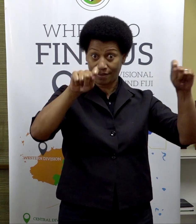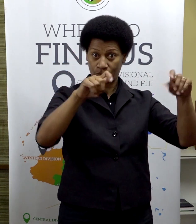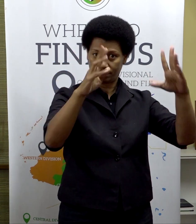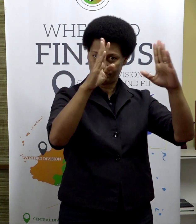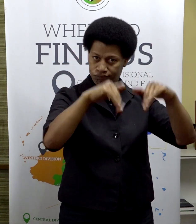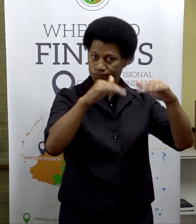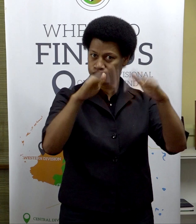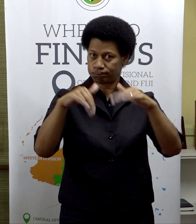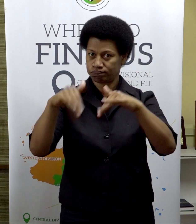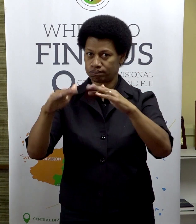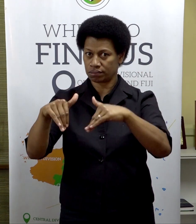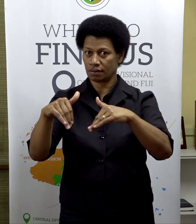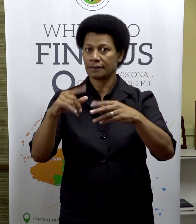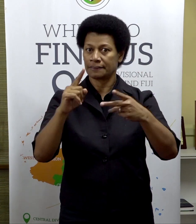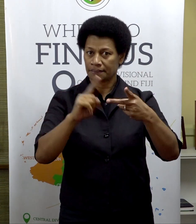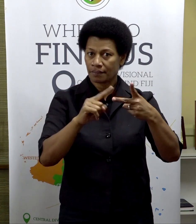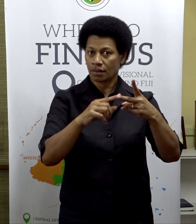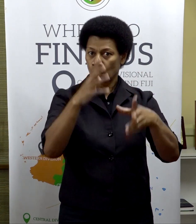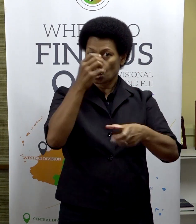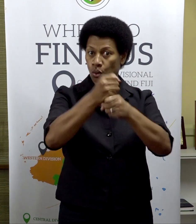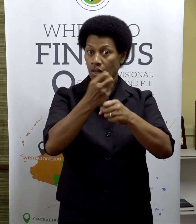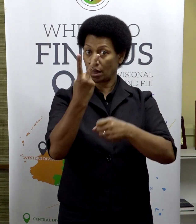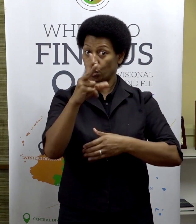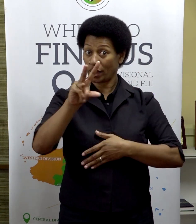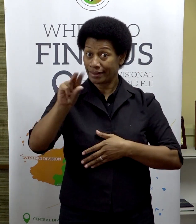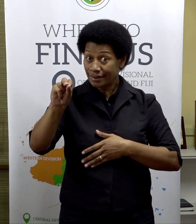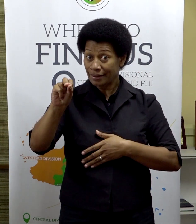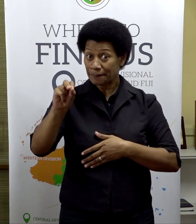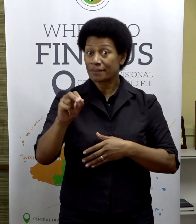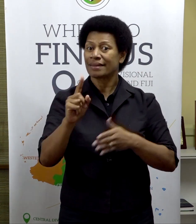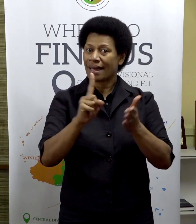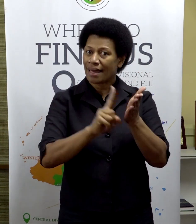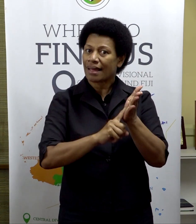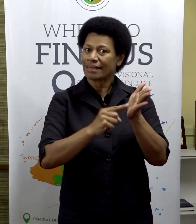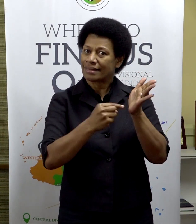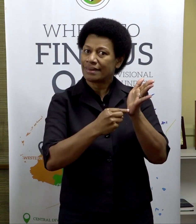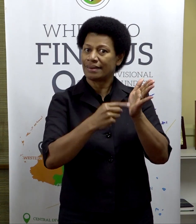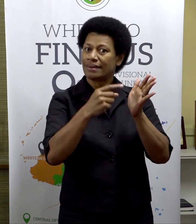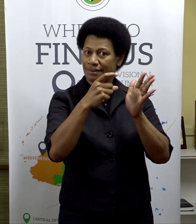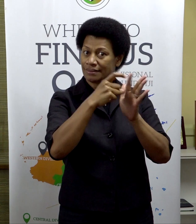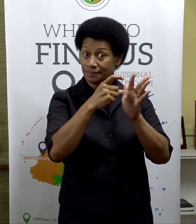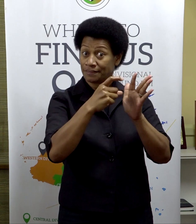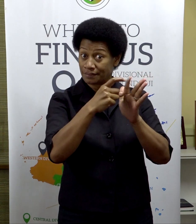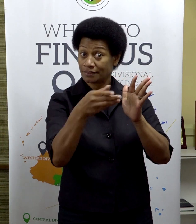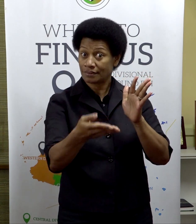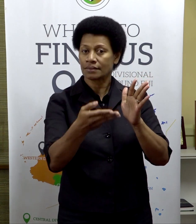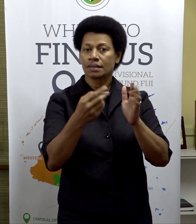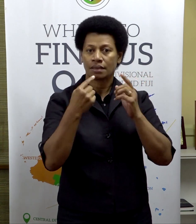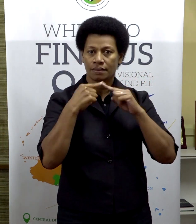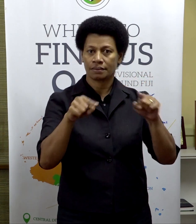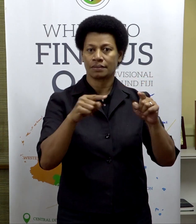Division, and a total of 20 cases of LPDD has been reported in the Northern